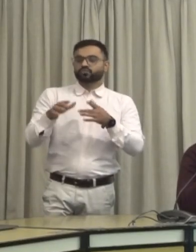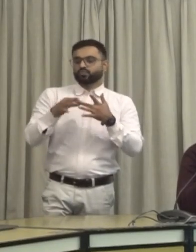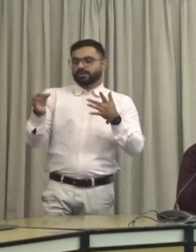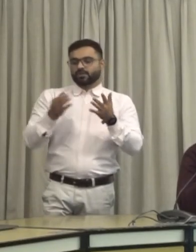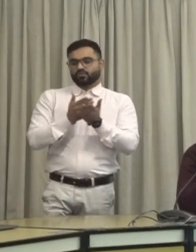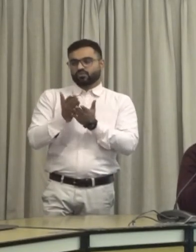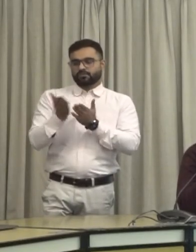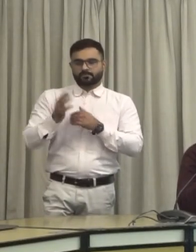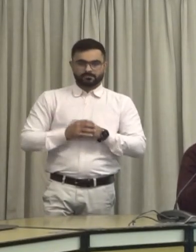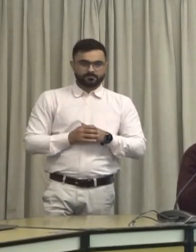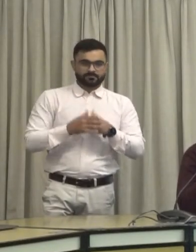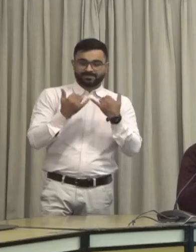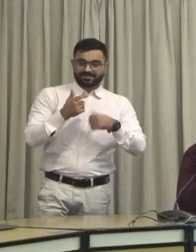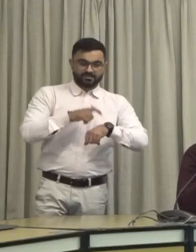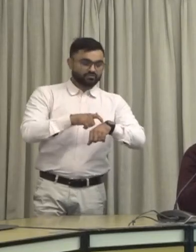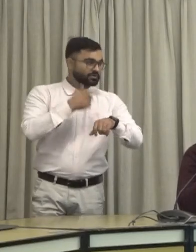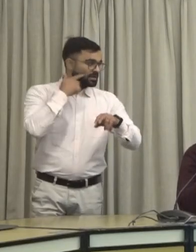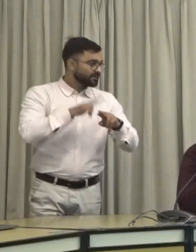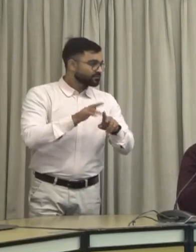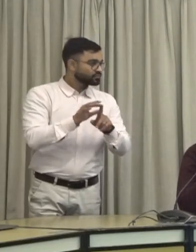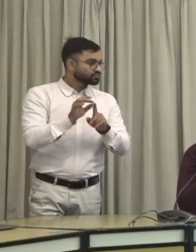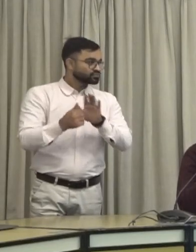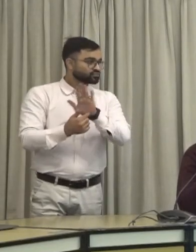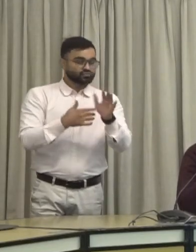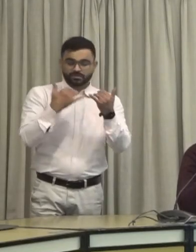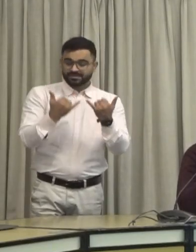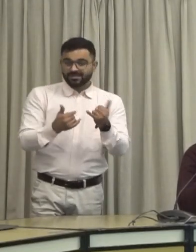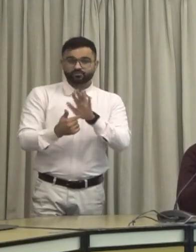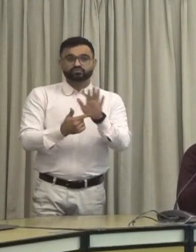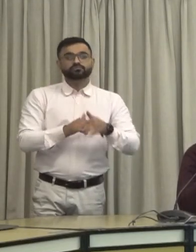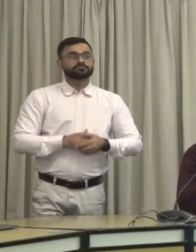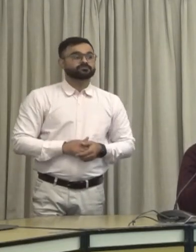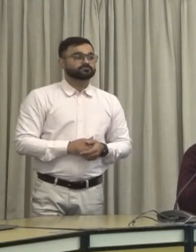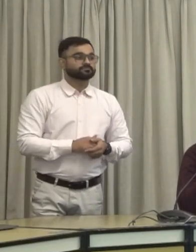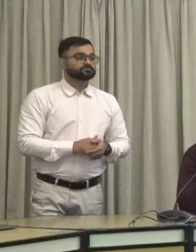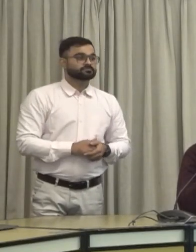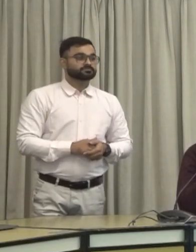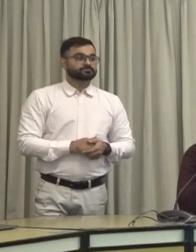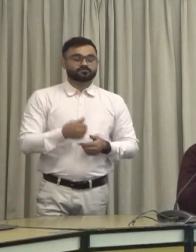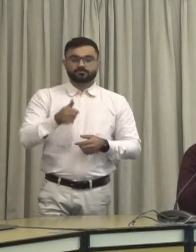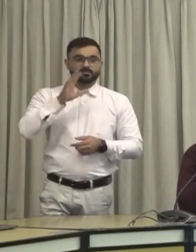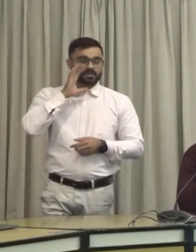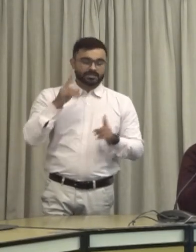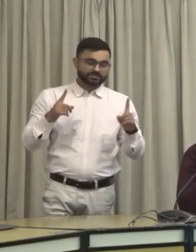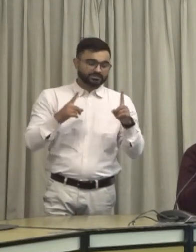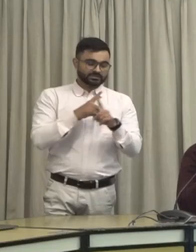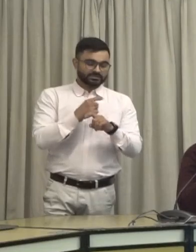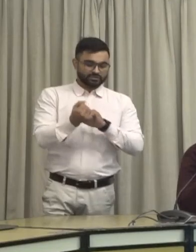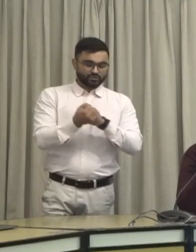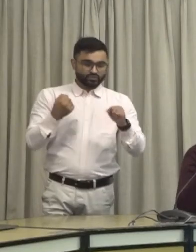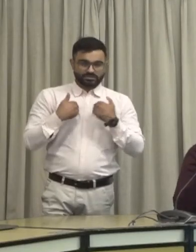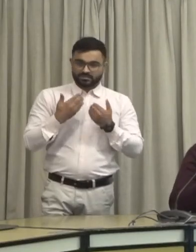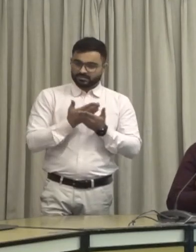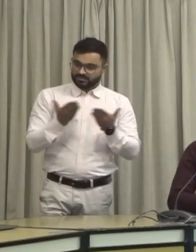route in time to come if we don't address these issues now. That's why it's very, very crucial for